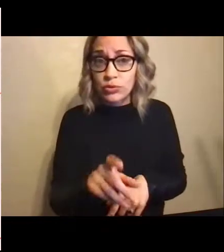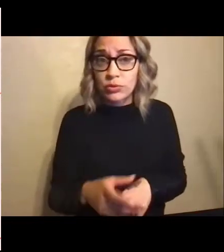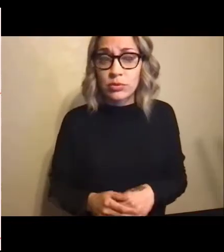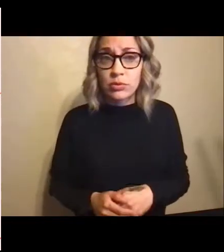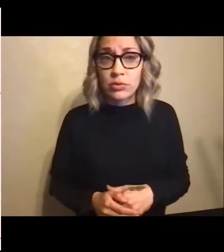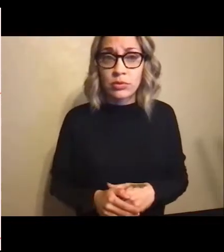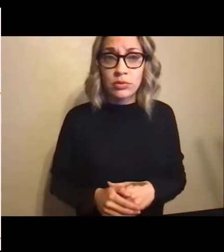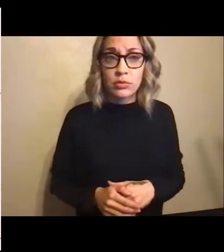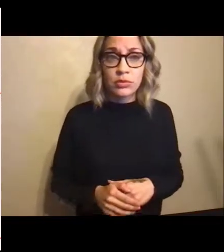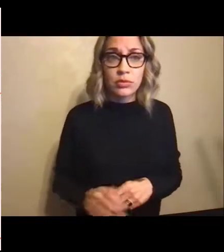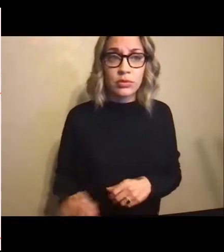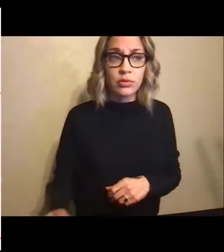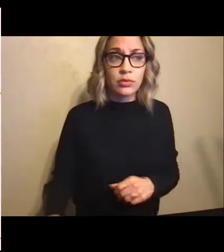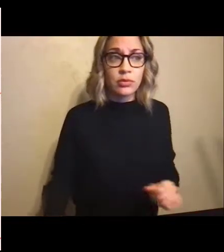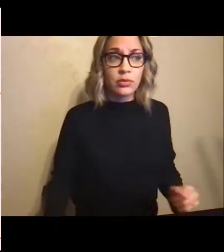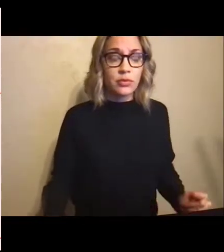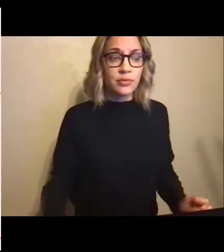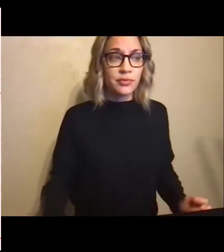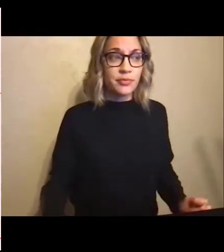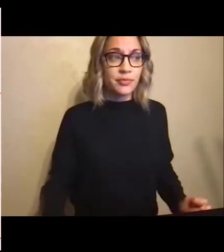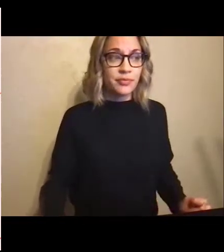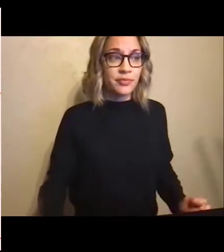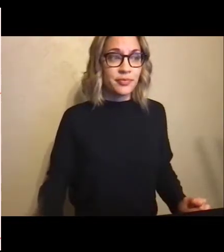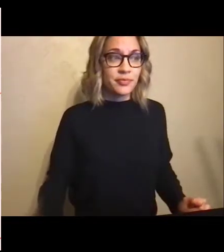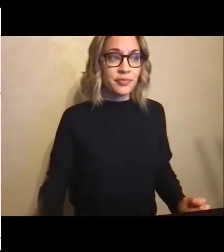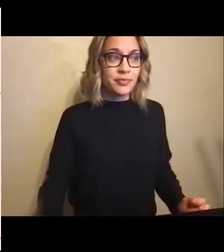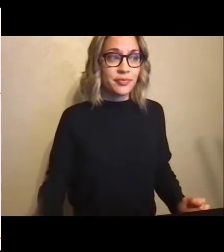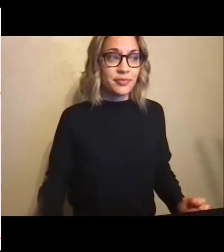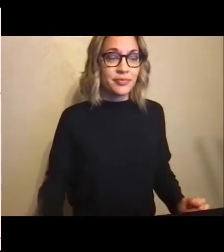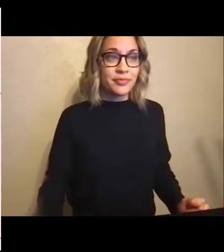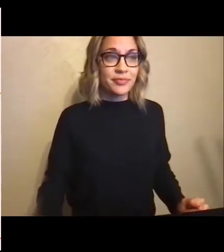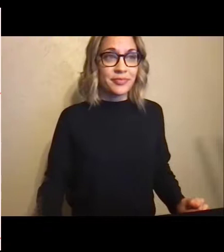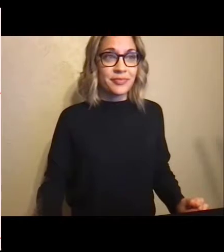I hope that answered the question.